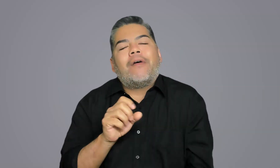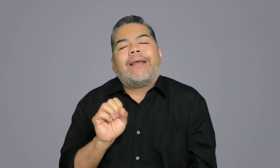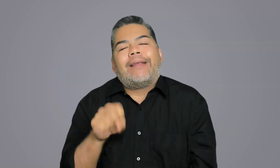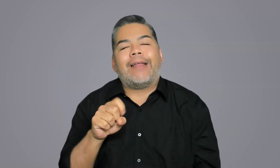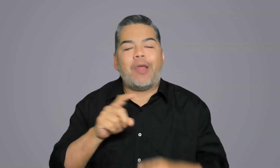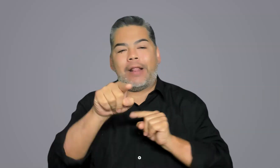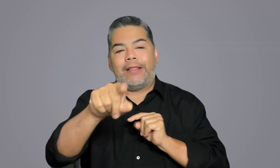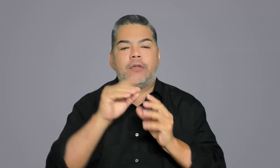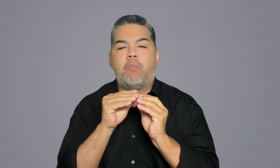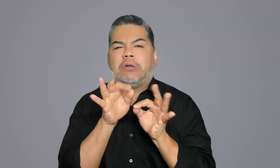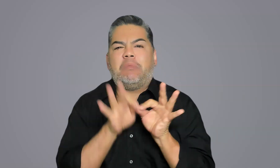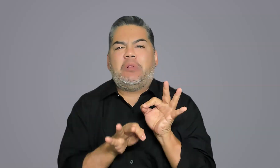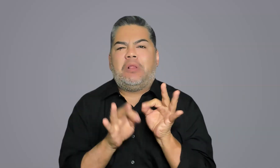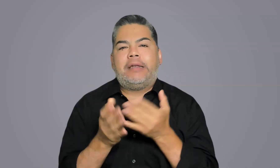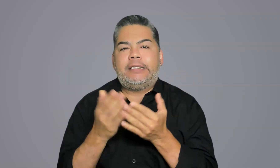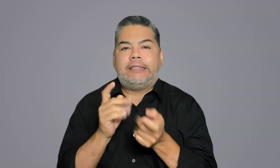in their design.